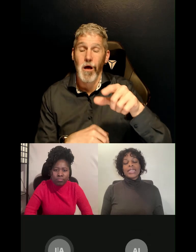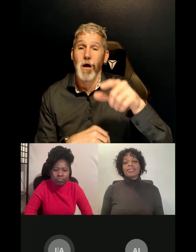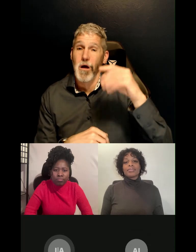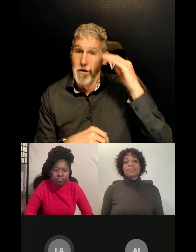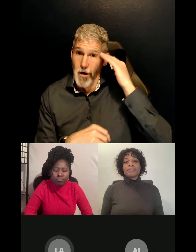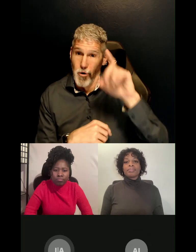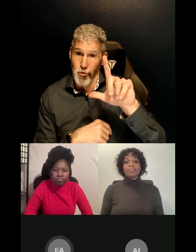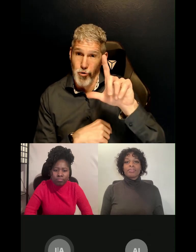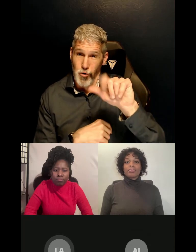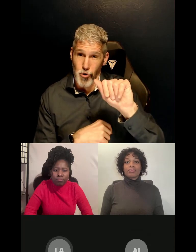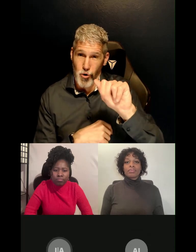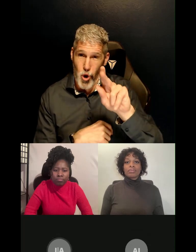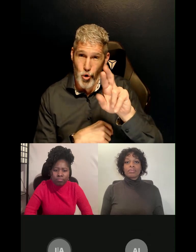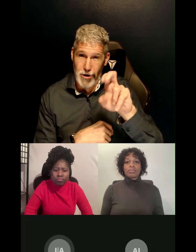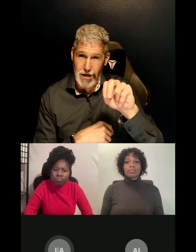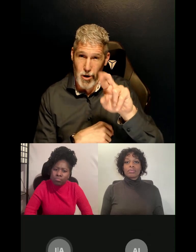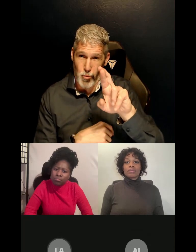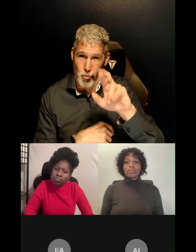am very aware of that.